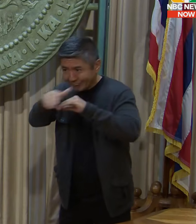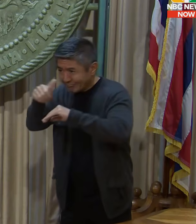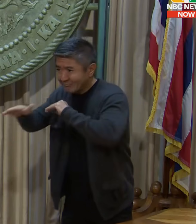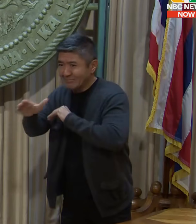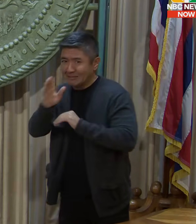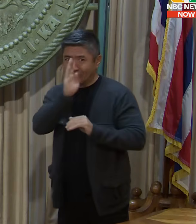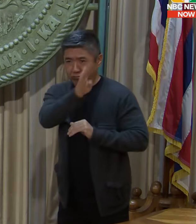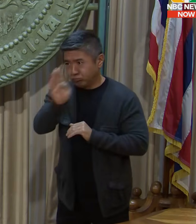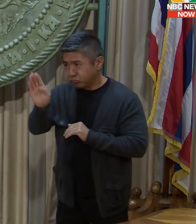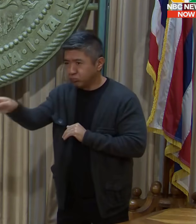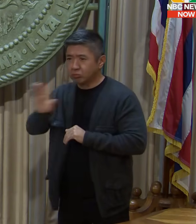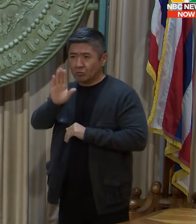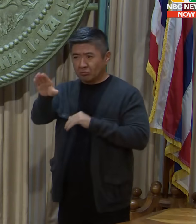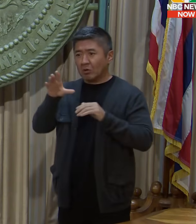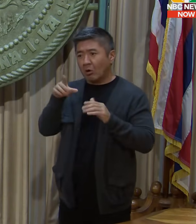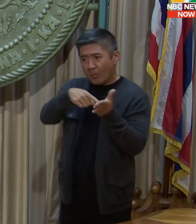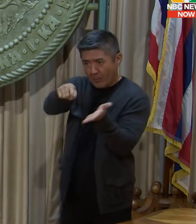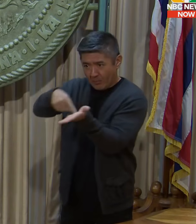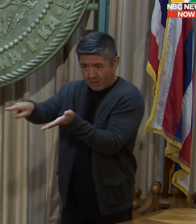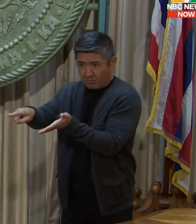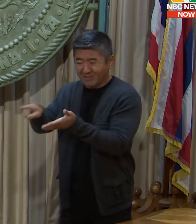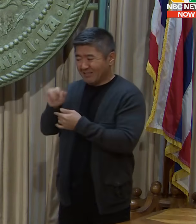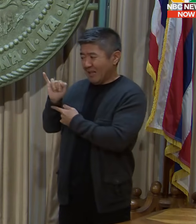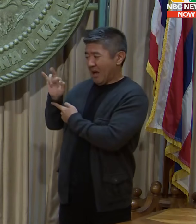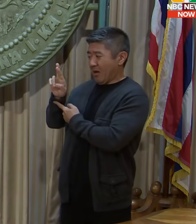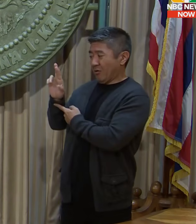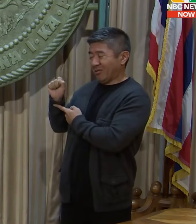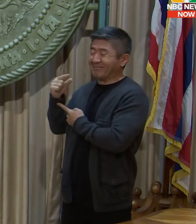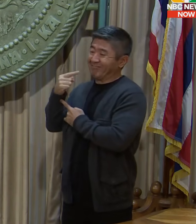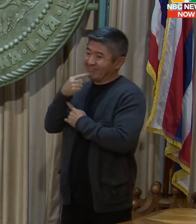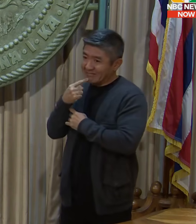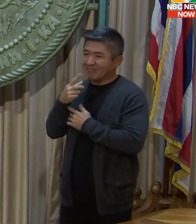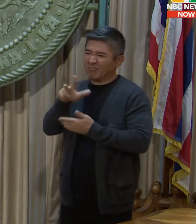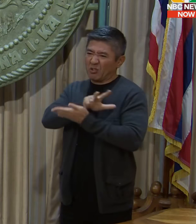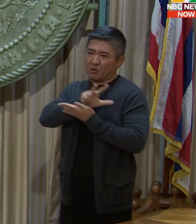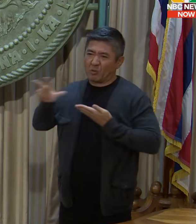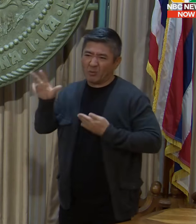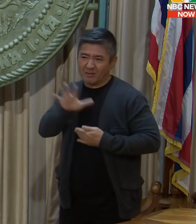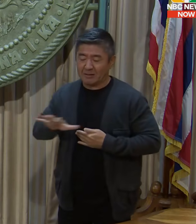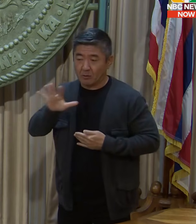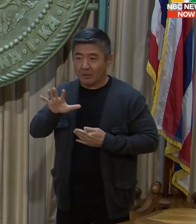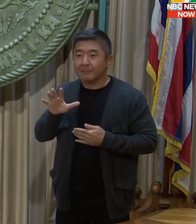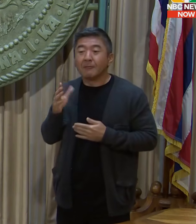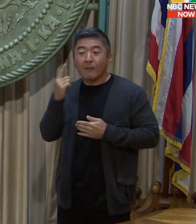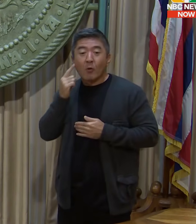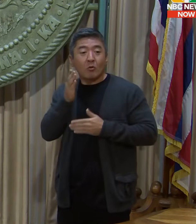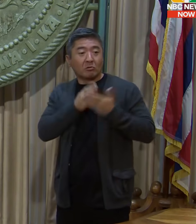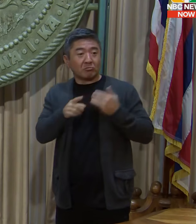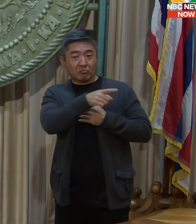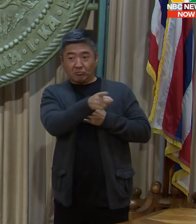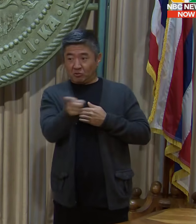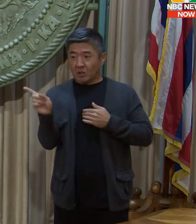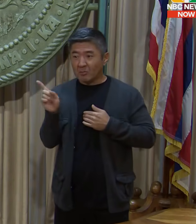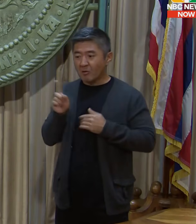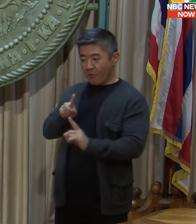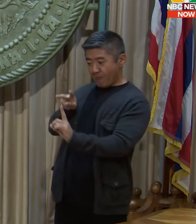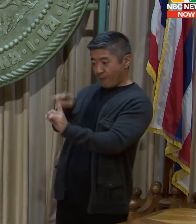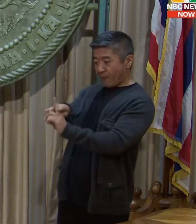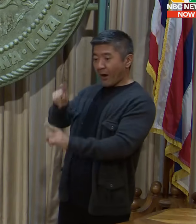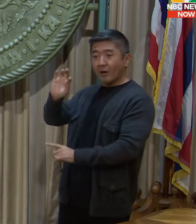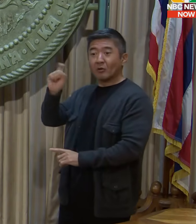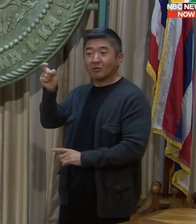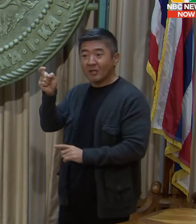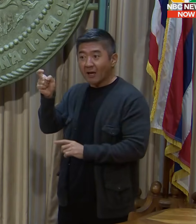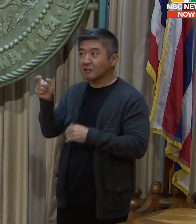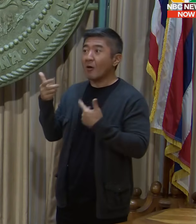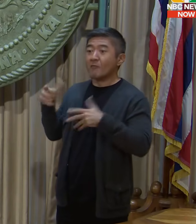what the IRS said today. So that's the timing. Now, for most people, especially folks that have filed tax returns in the last few years, you